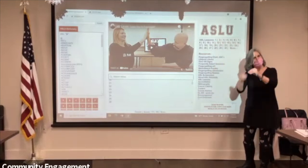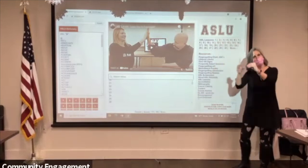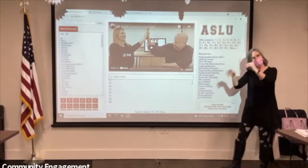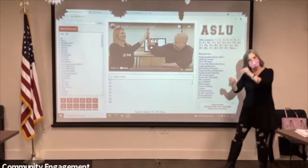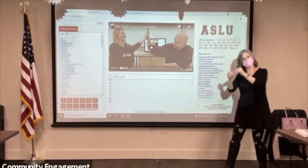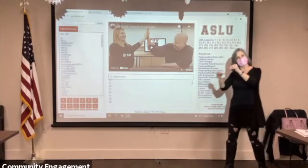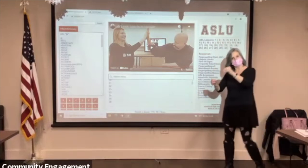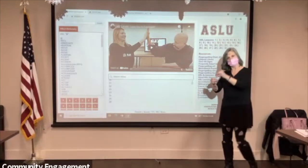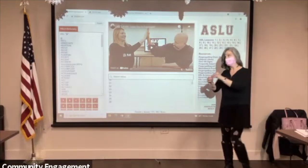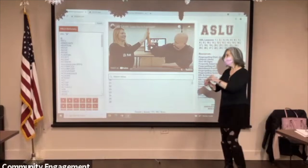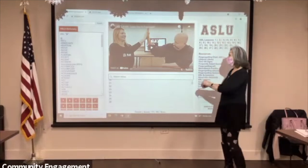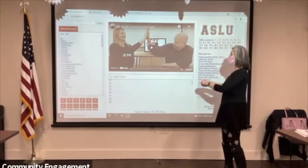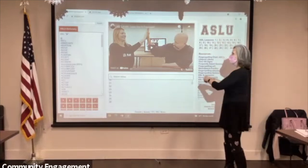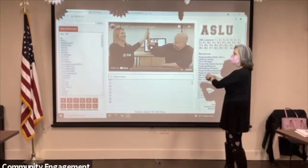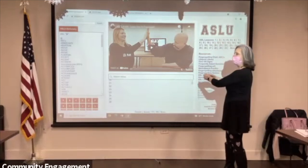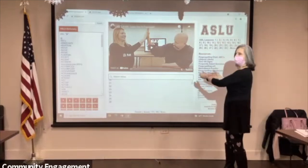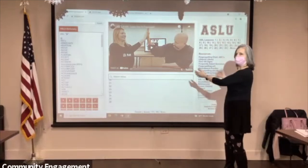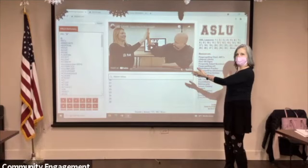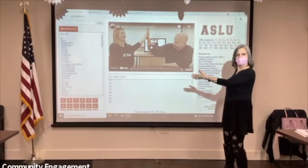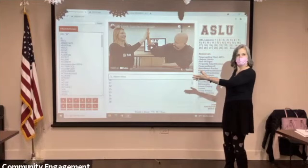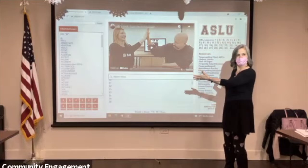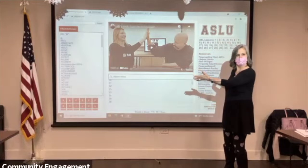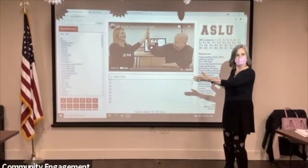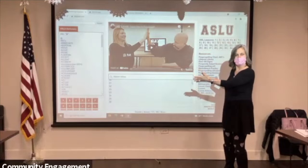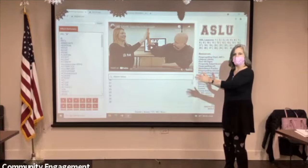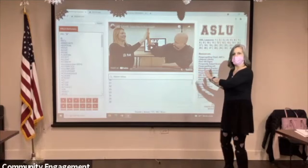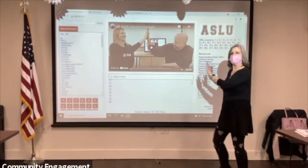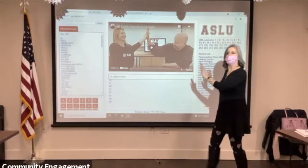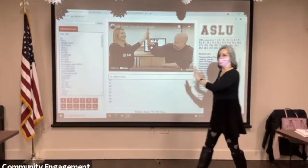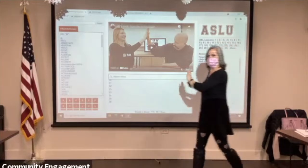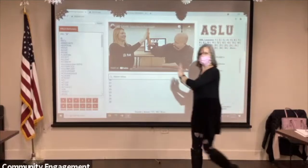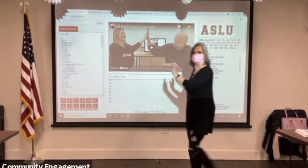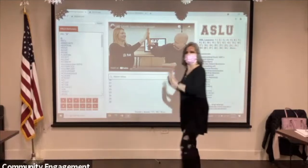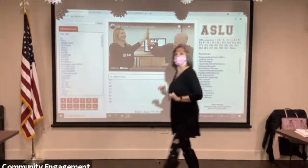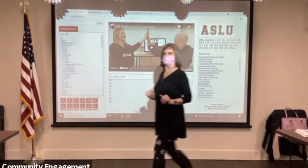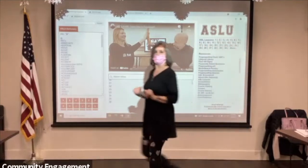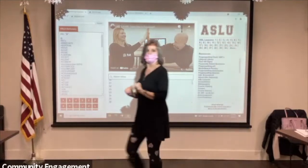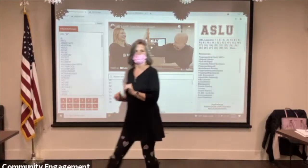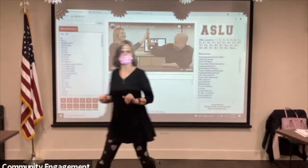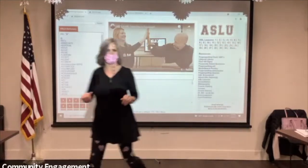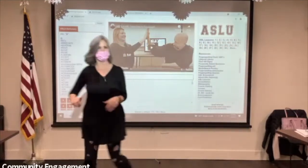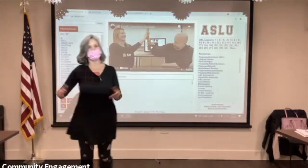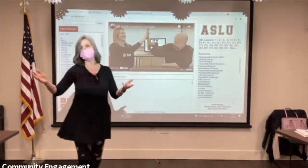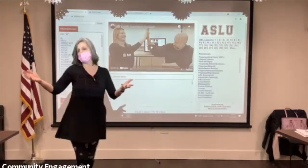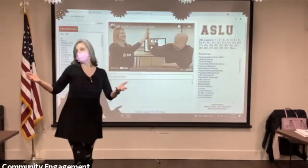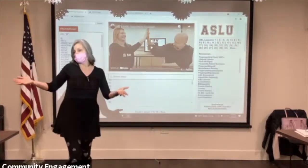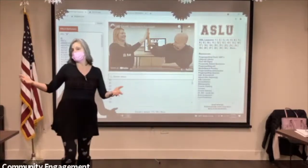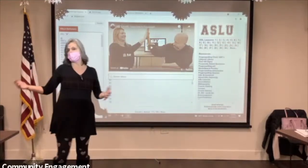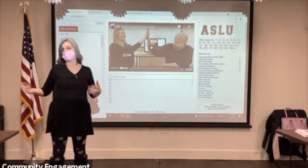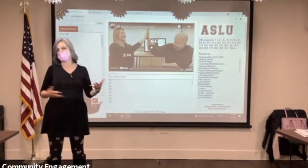add on the language. But this is all free. I can't find anything better to share with you other than being in person with